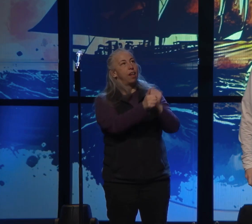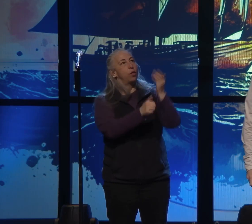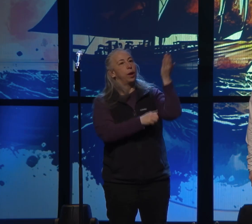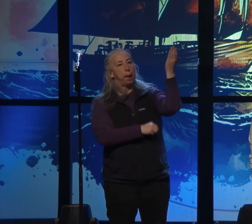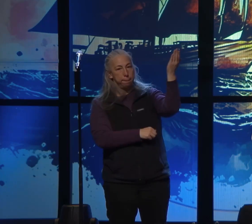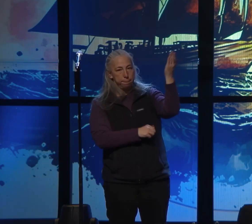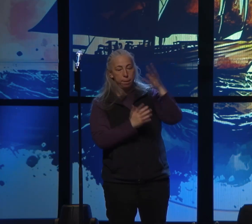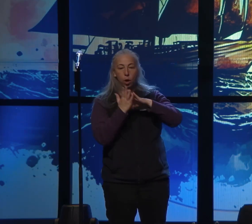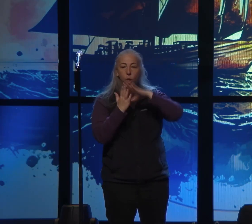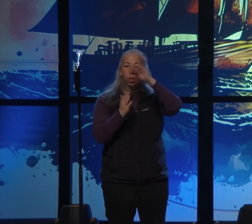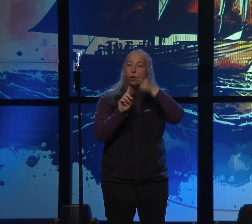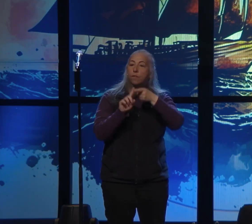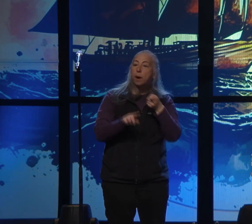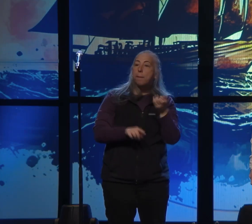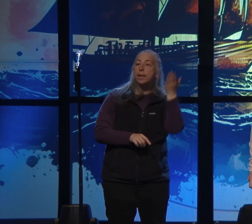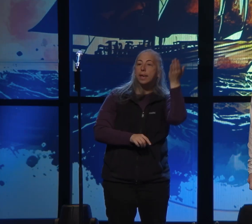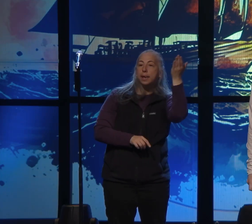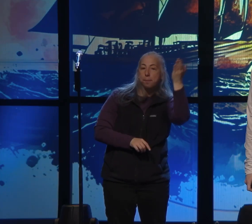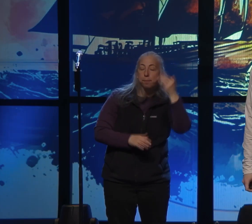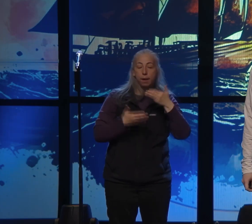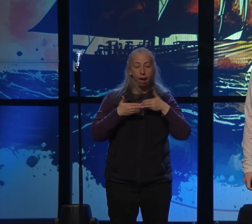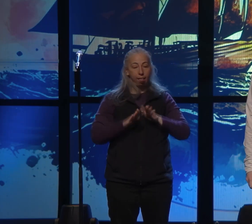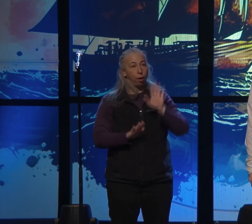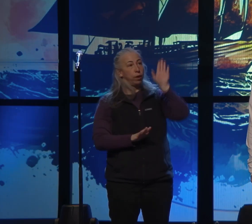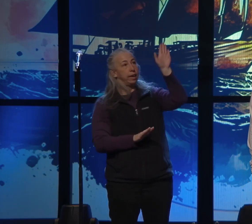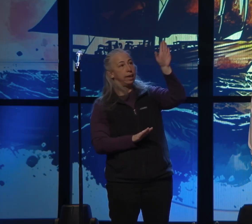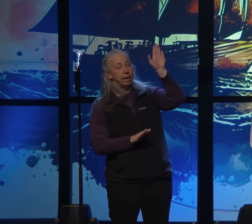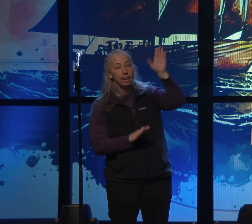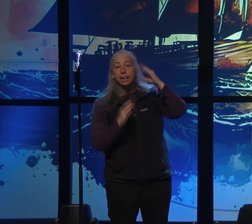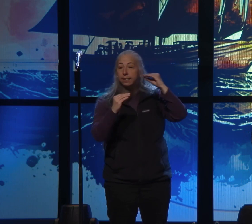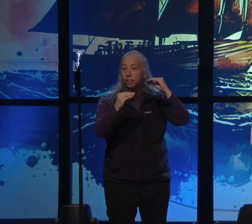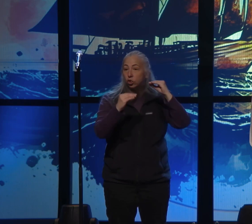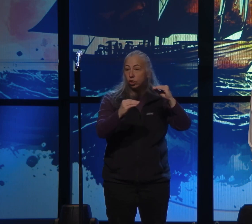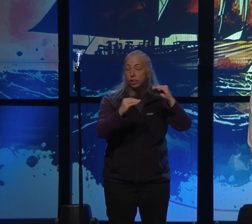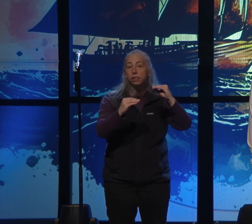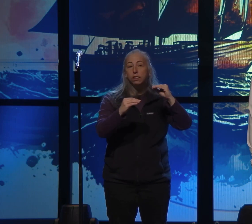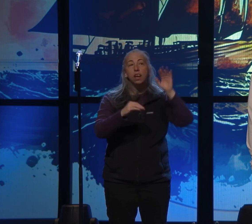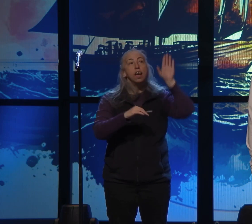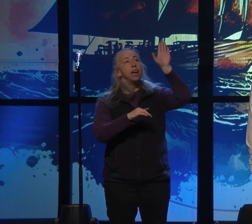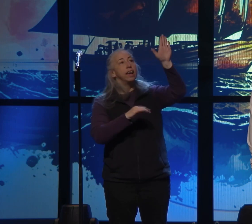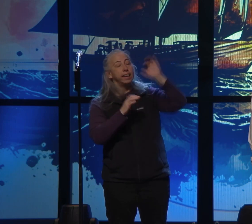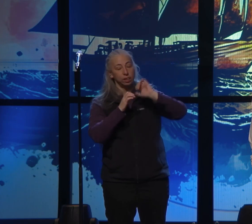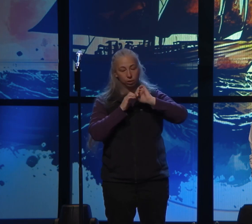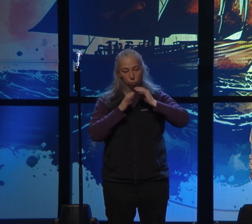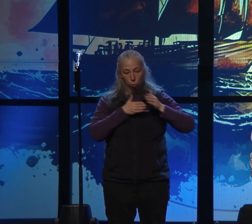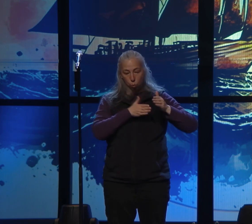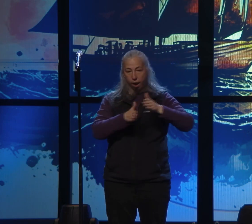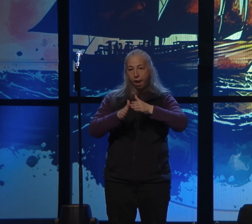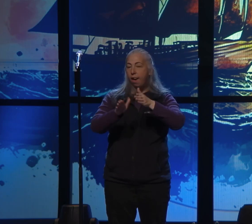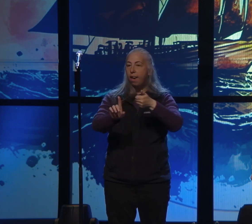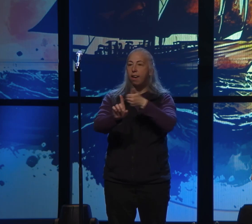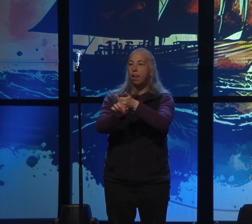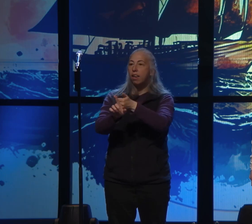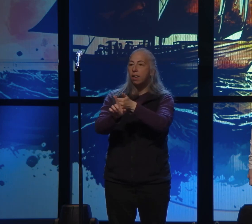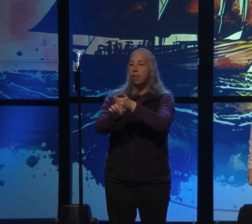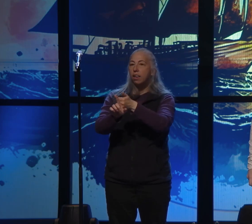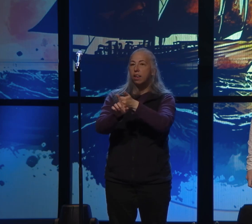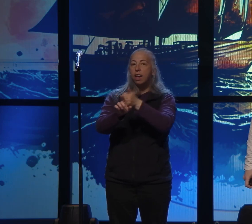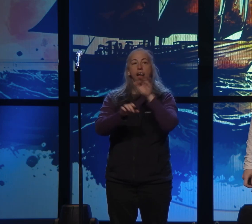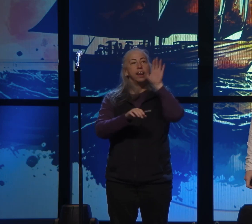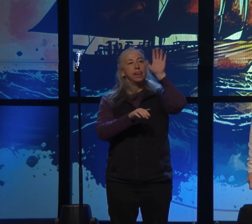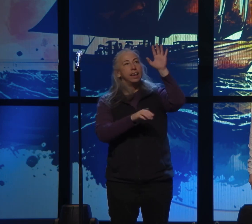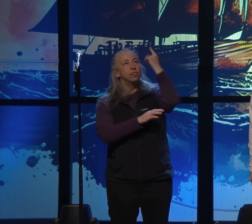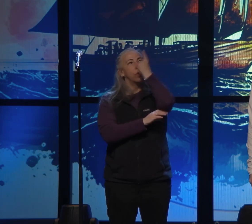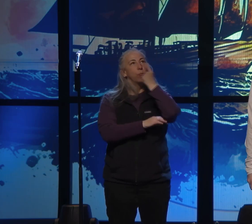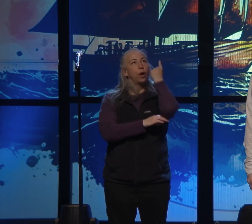learn from him, to allow his teachings and his way of being with the divine, thinking about the divine, to